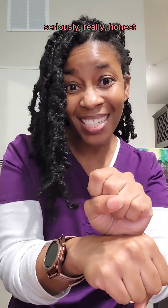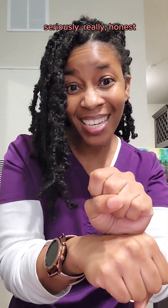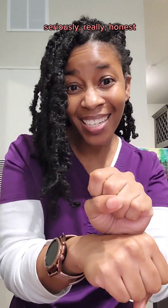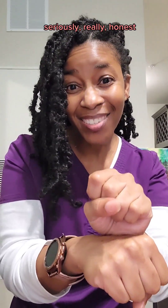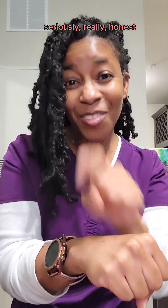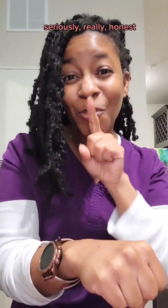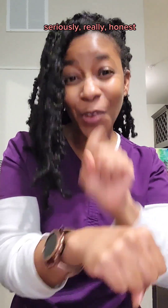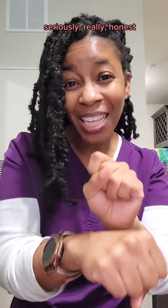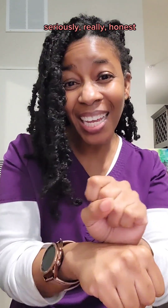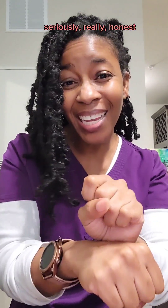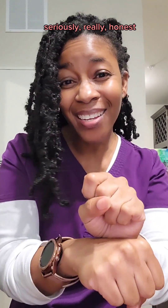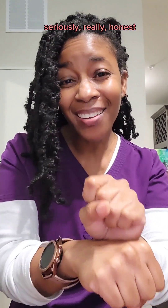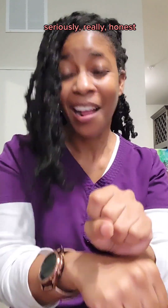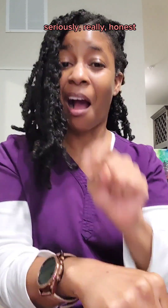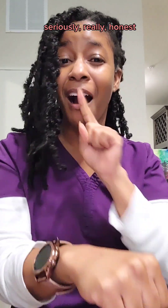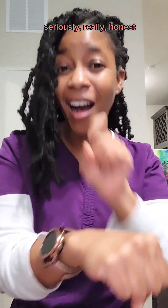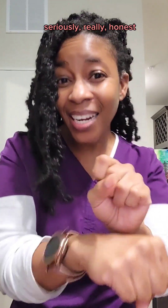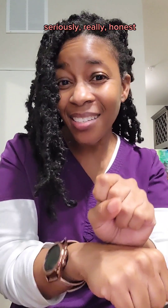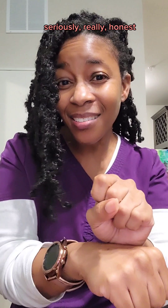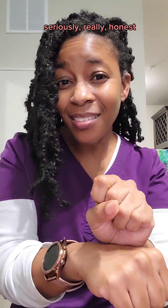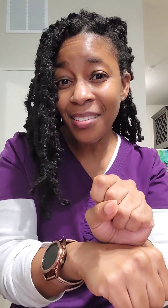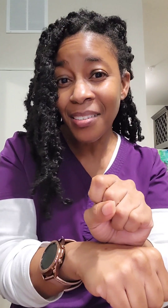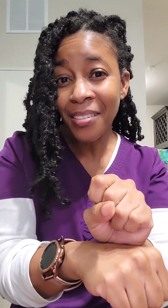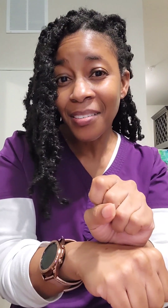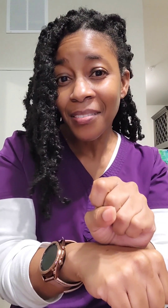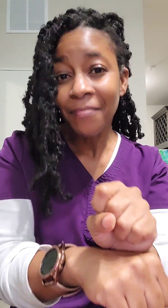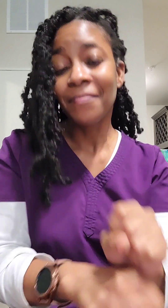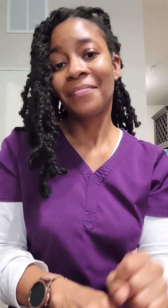seriously, really, honest,